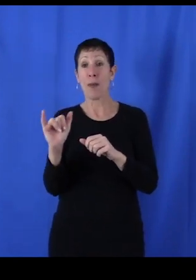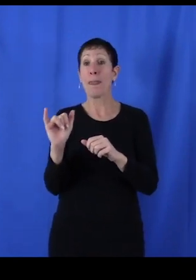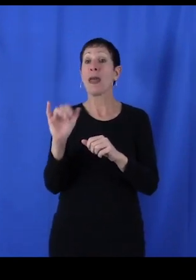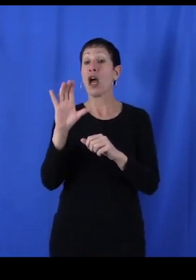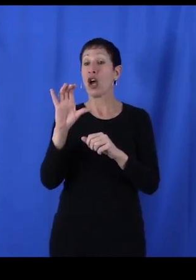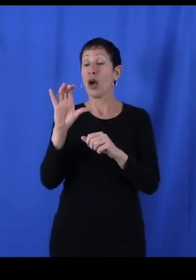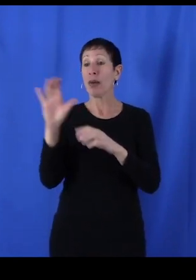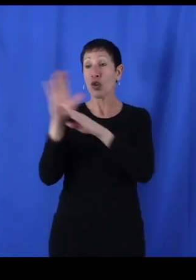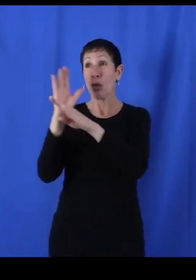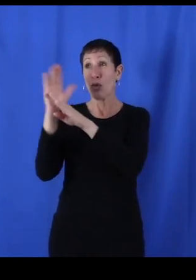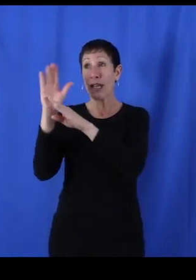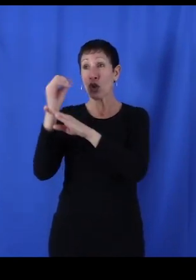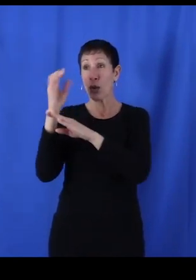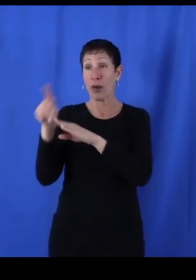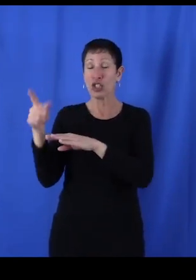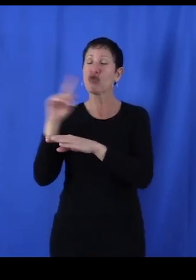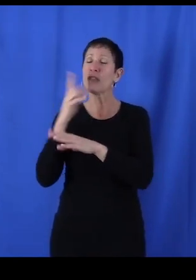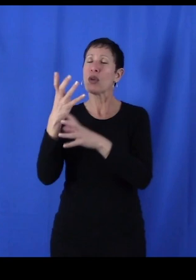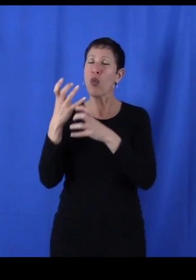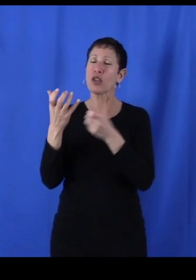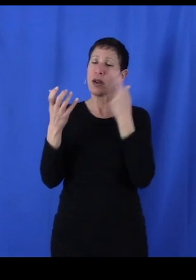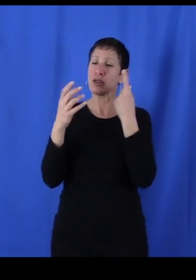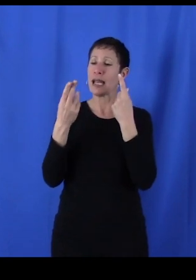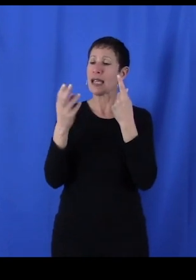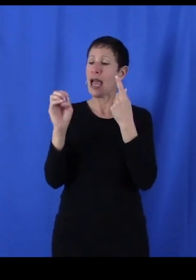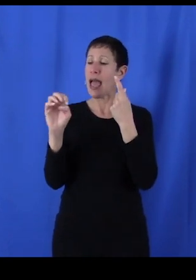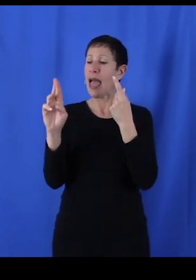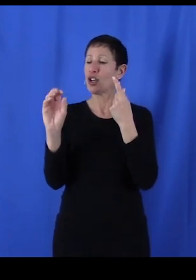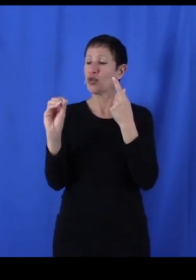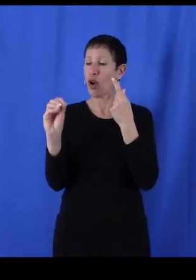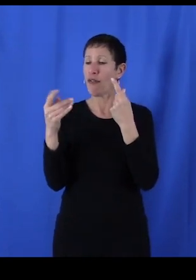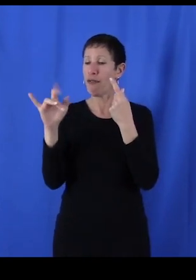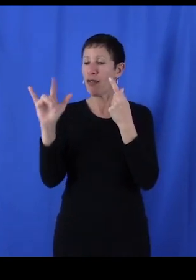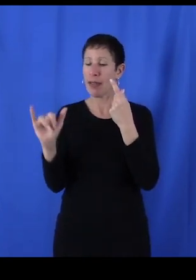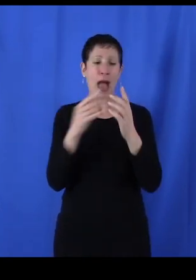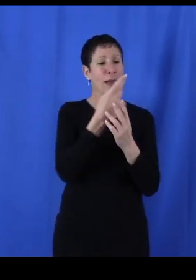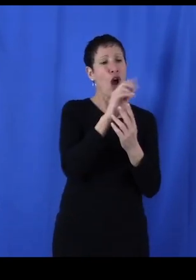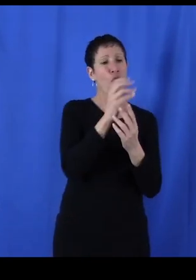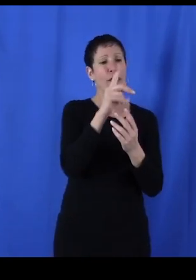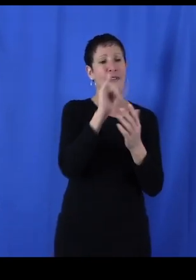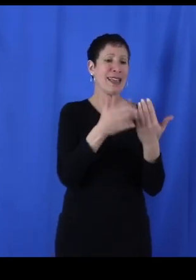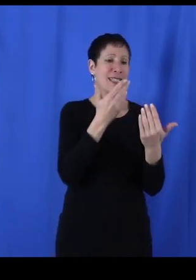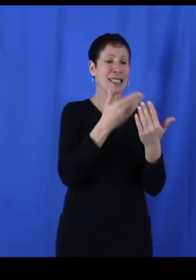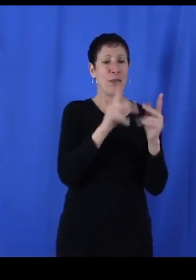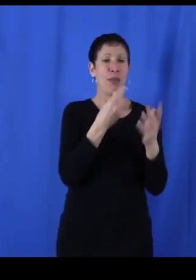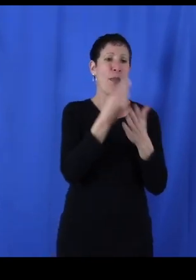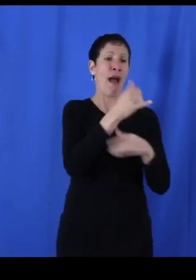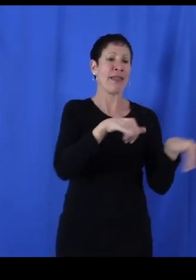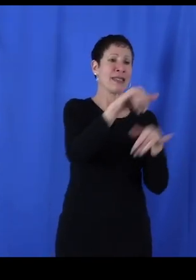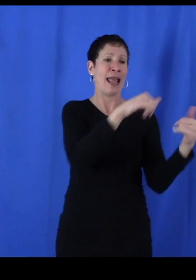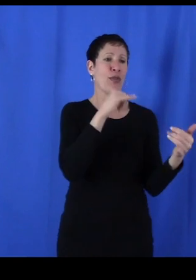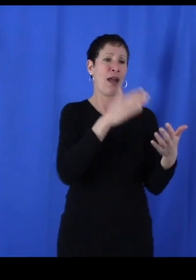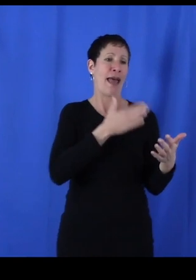want to understand heterophily. Like, homophily is easy. It makes people buy the same. They're not happy about this. They, too, are